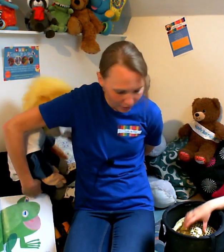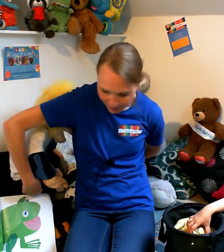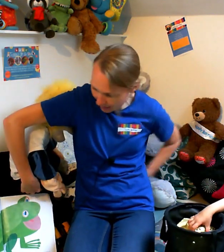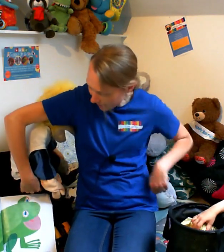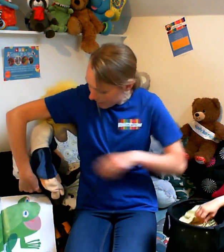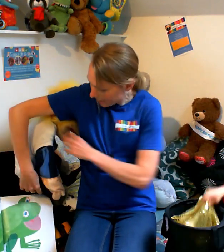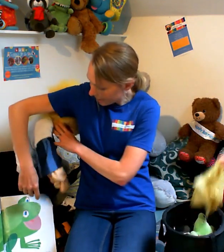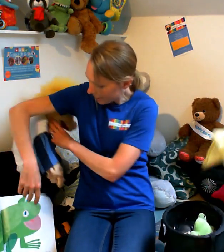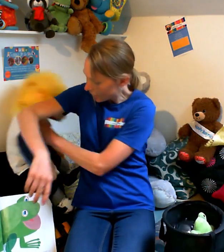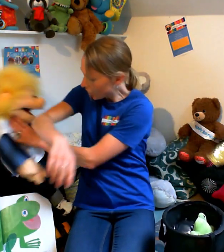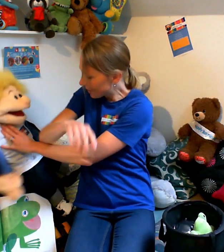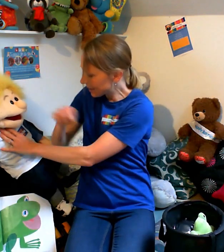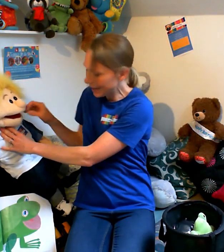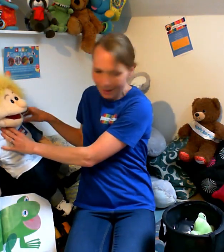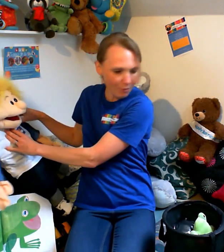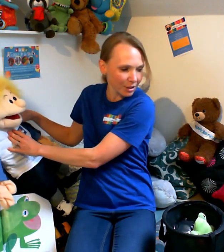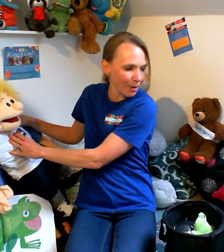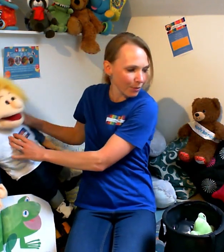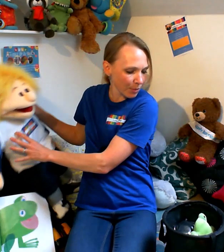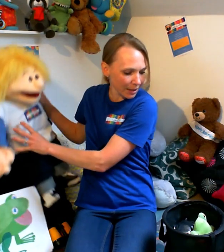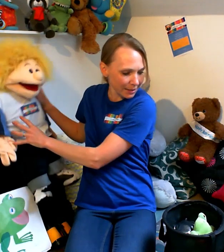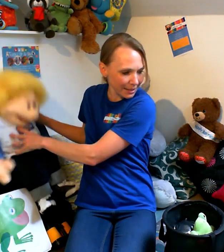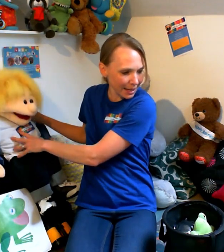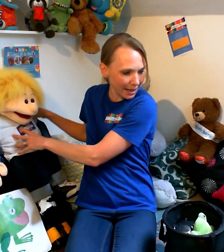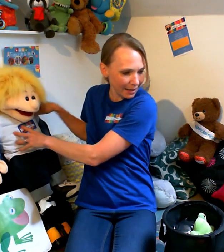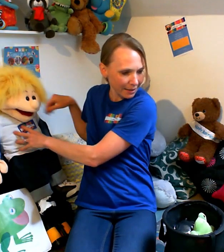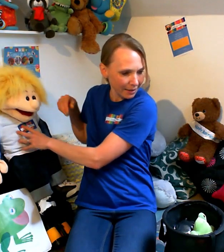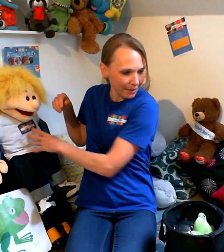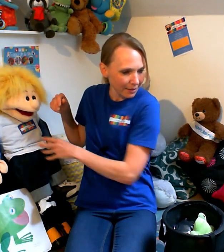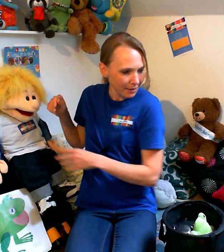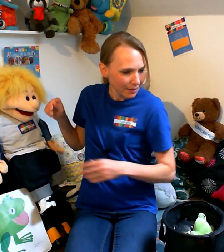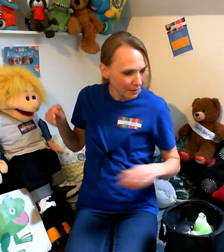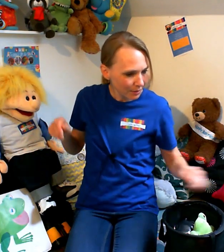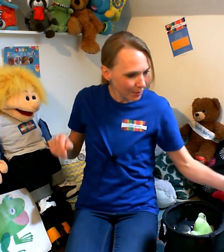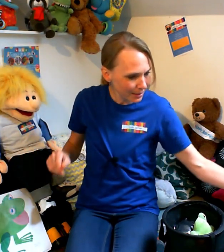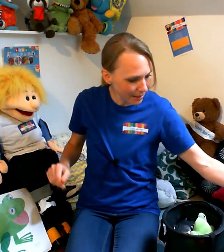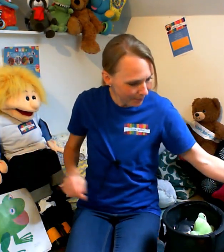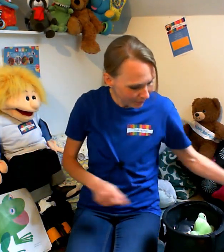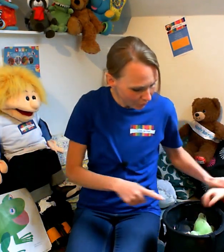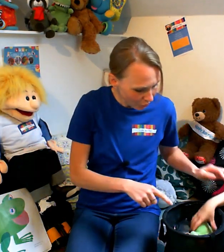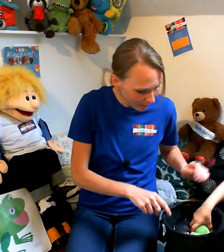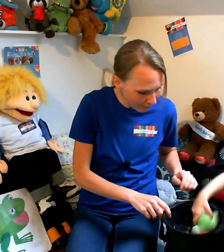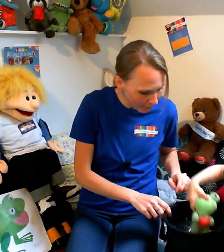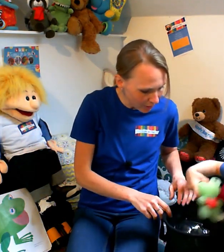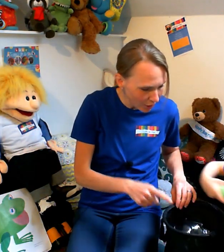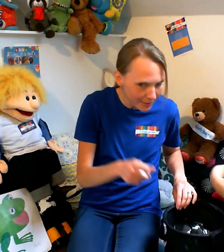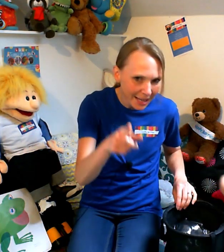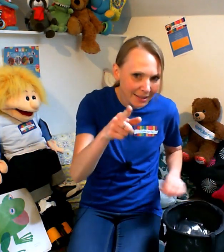in there? And then show it to the camera so everyone can see it. Sweetie, show everybody who's this.